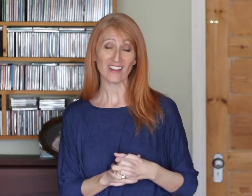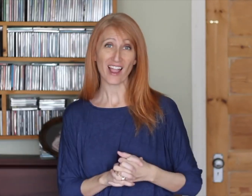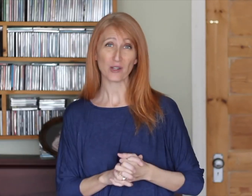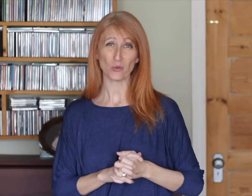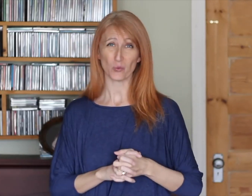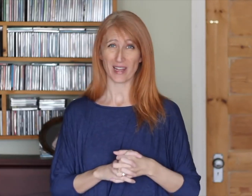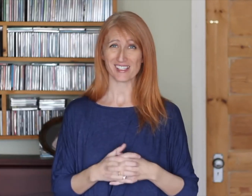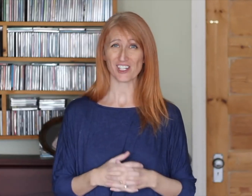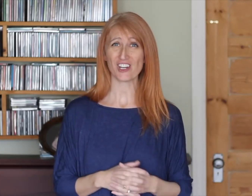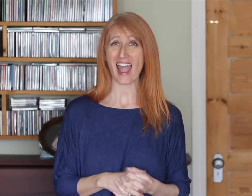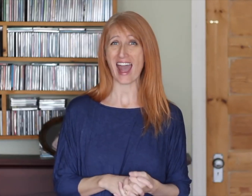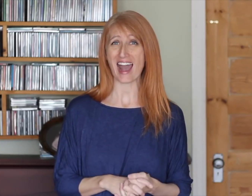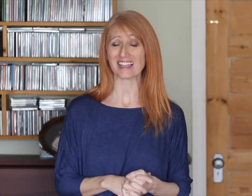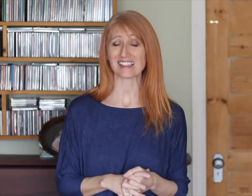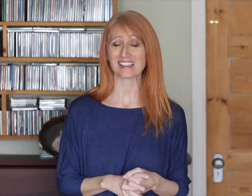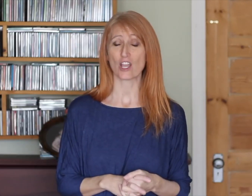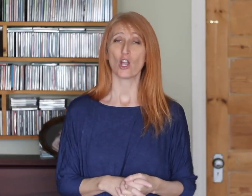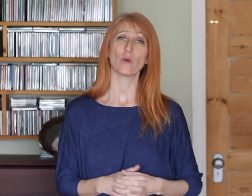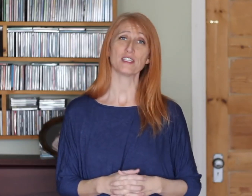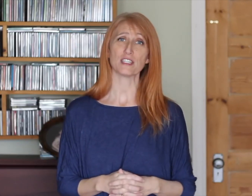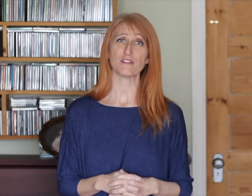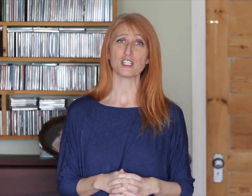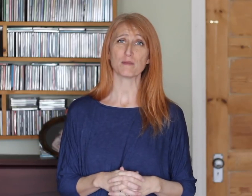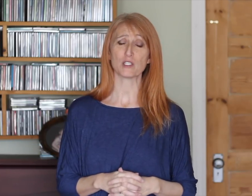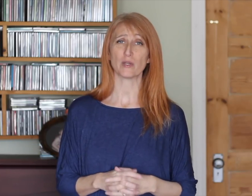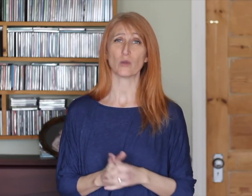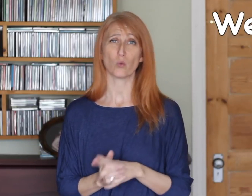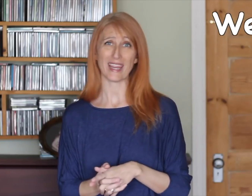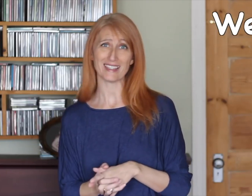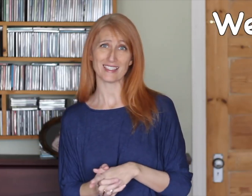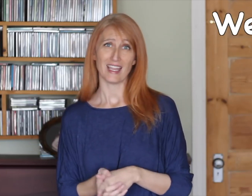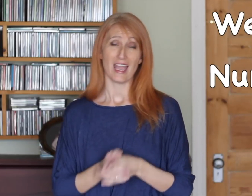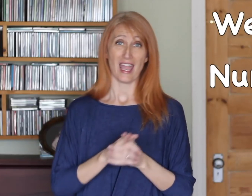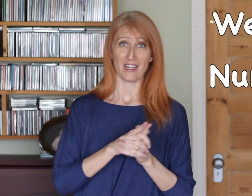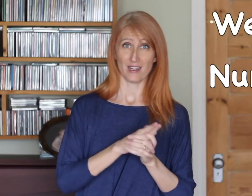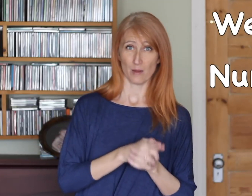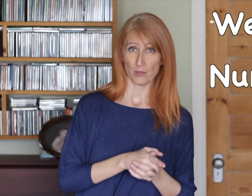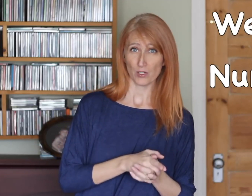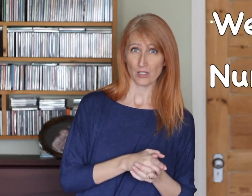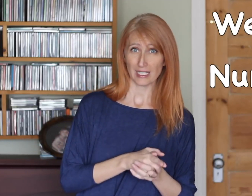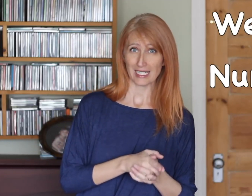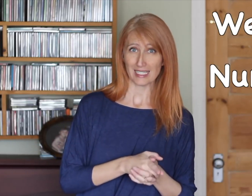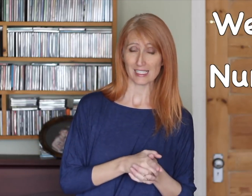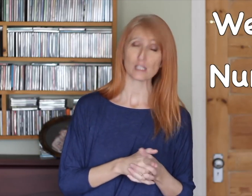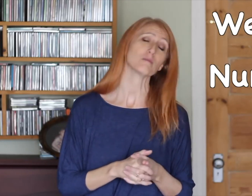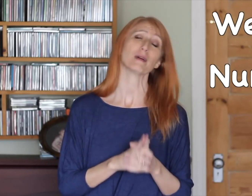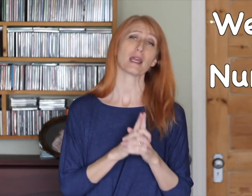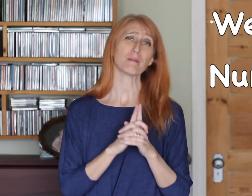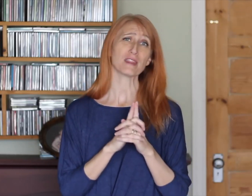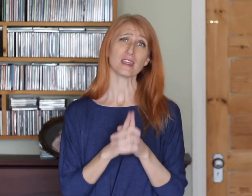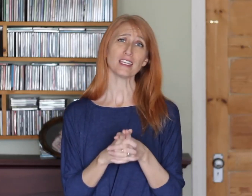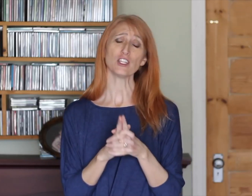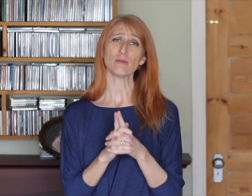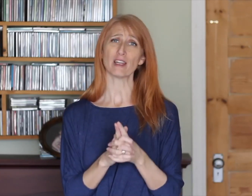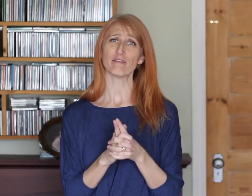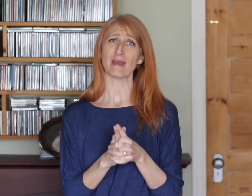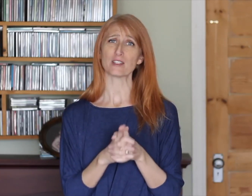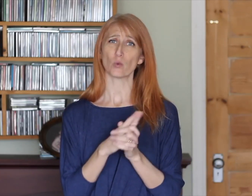Caroline Wazer asked what the difference between weight and number is, but I'm thinking you might have meant